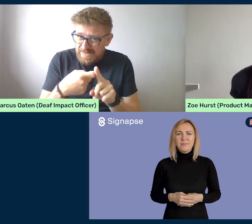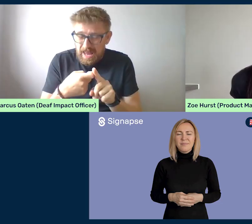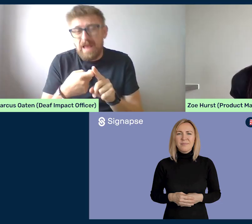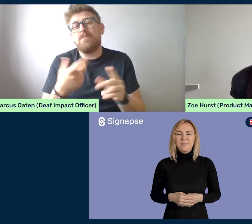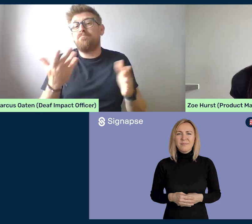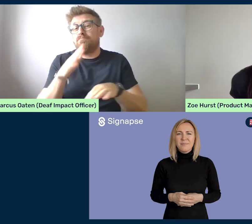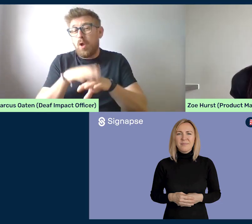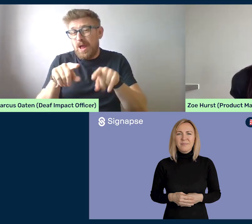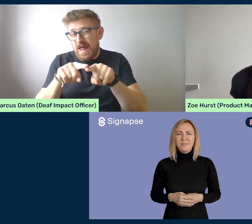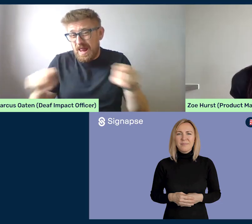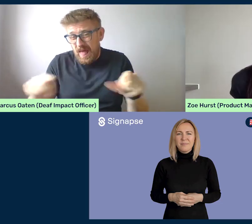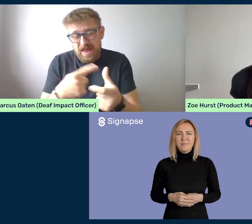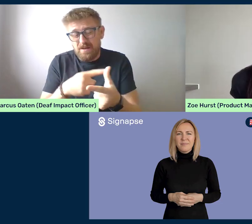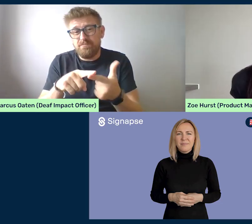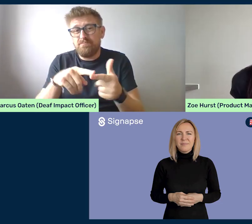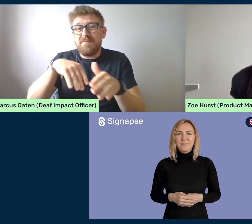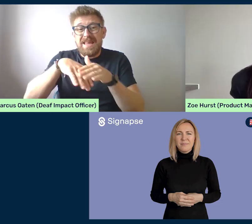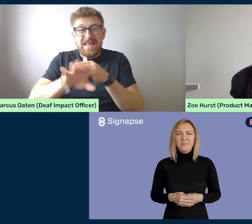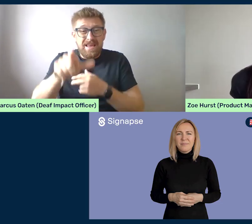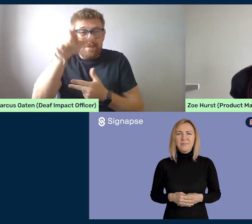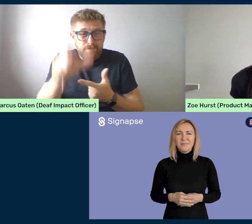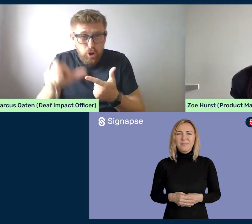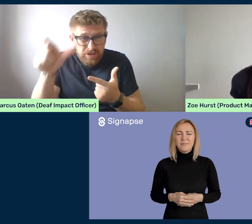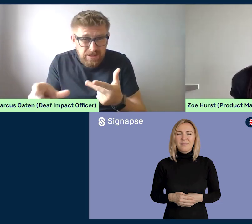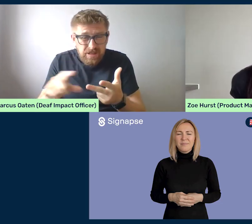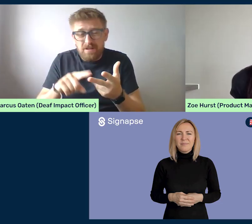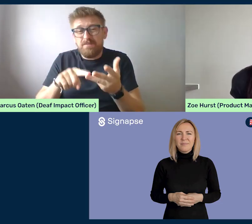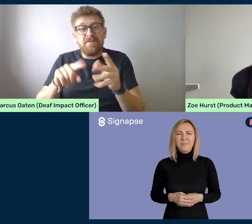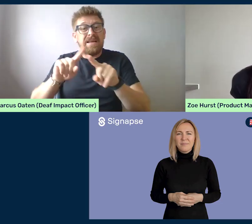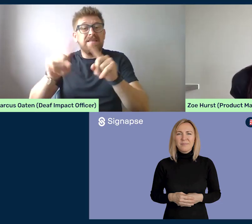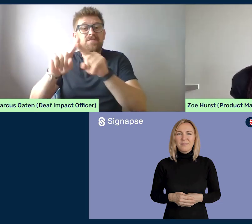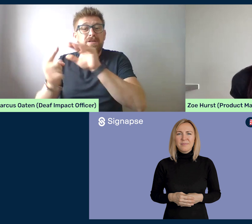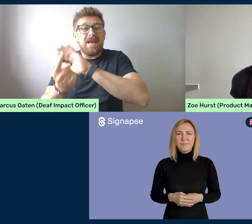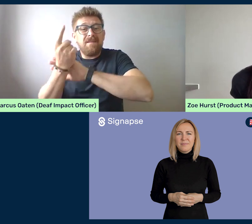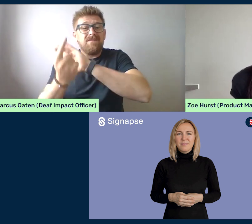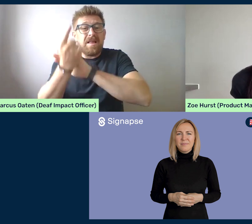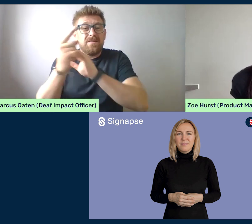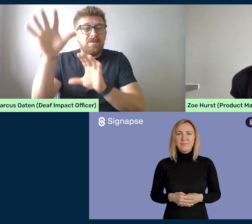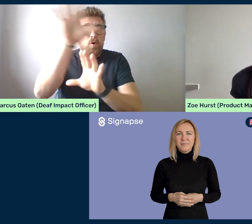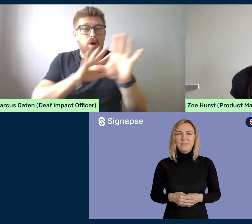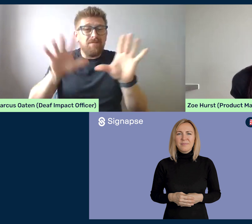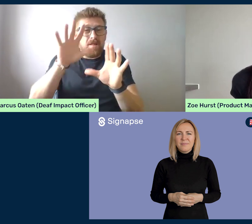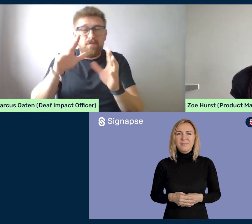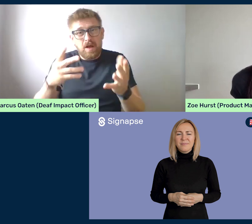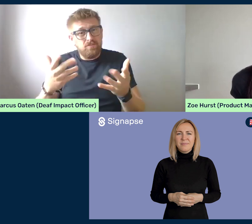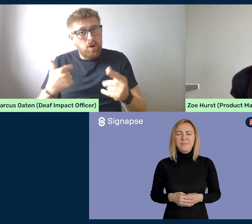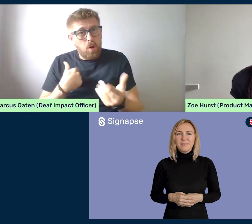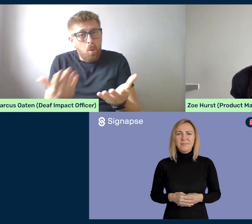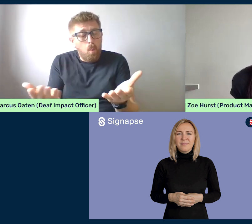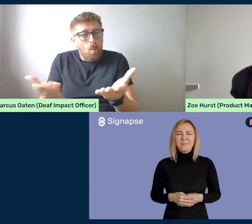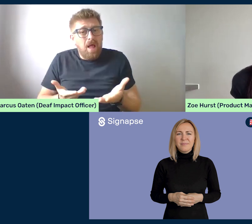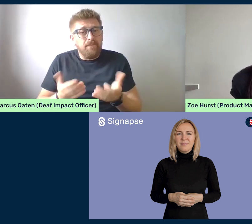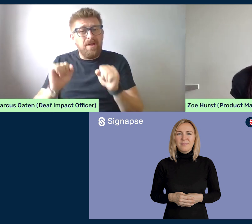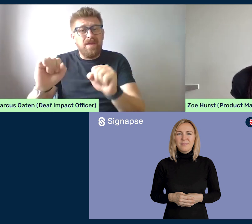the deaf community throughout the UK, and that can be online, in person, and attending